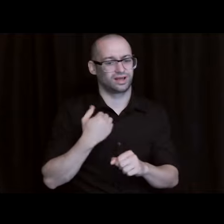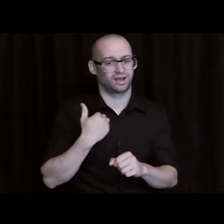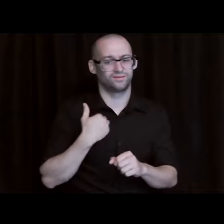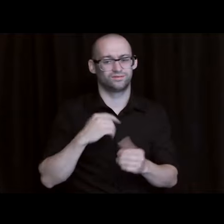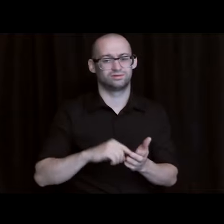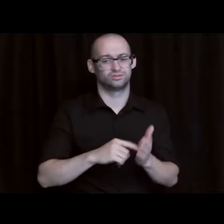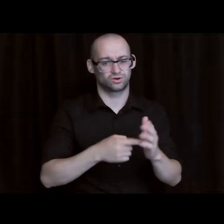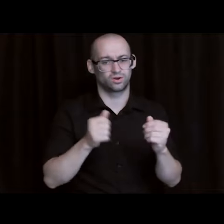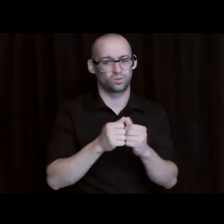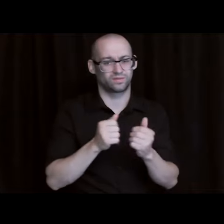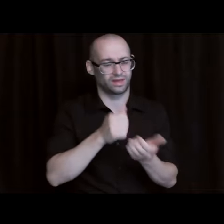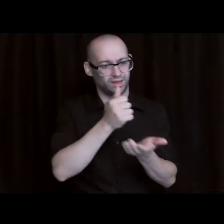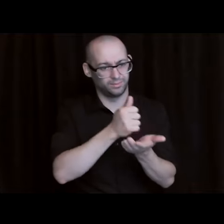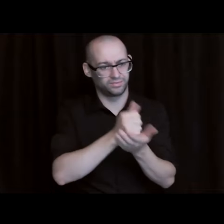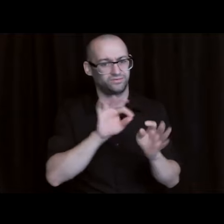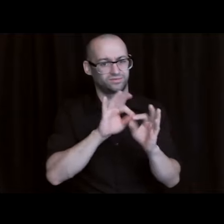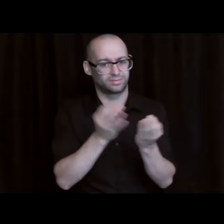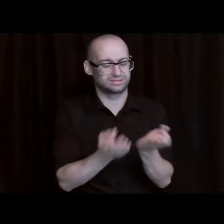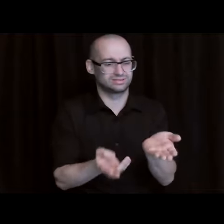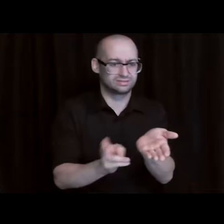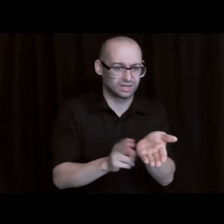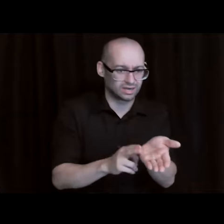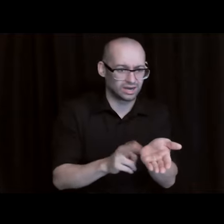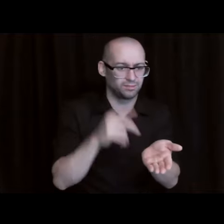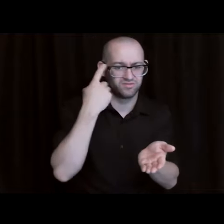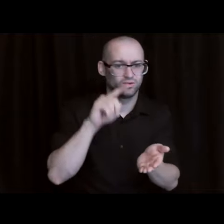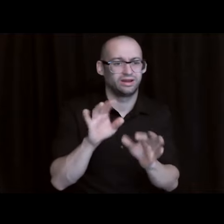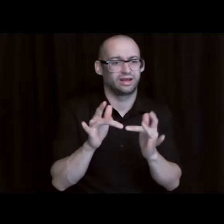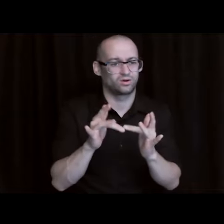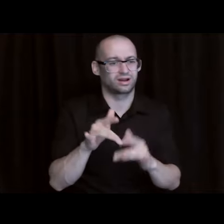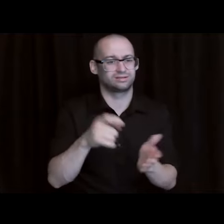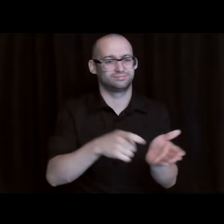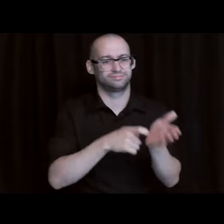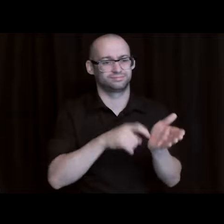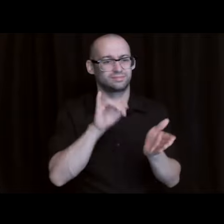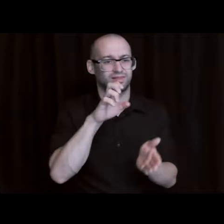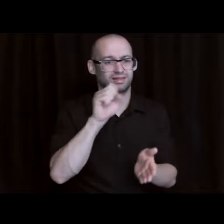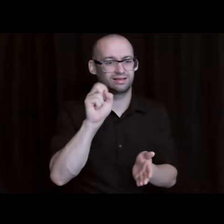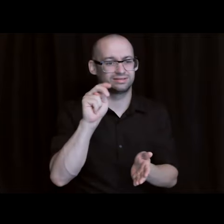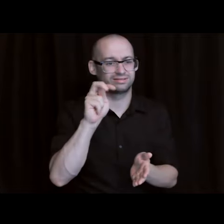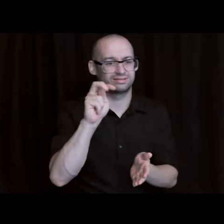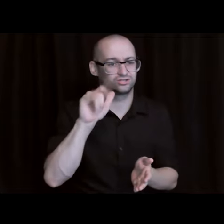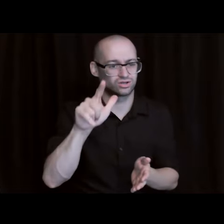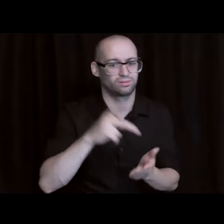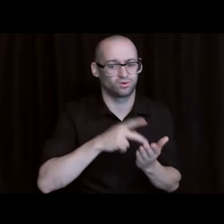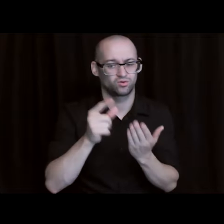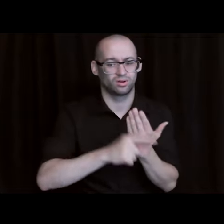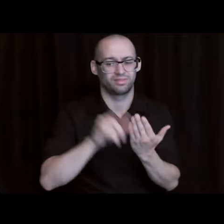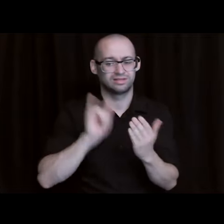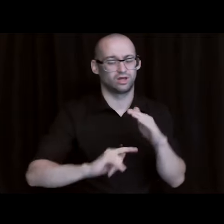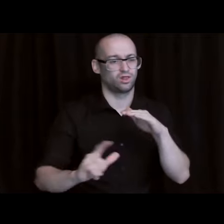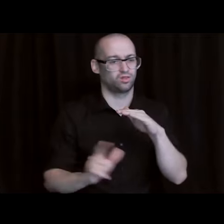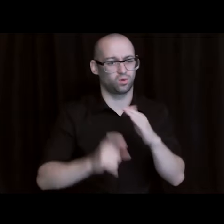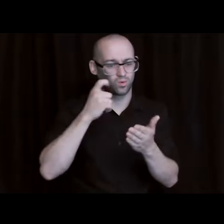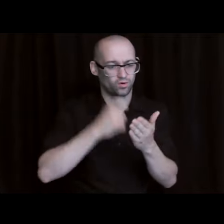we started with helping families sign up for the Internet Essentials program, which is a low cost internet program